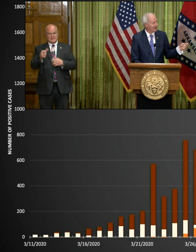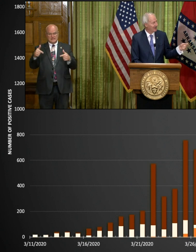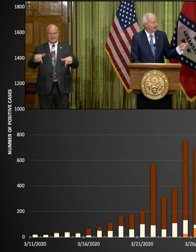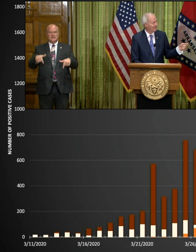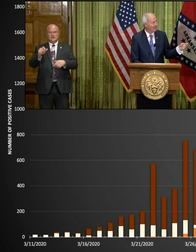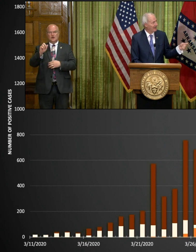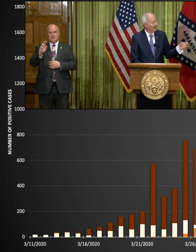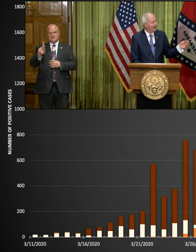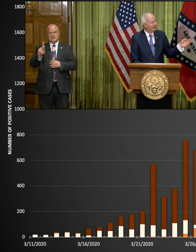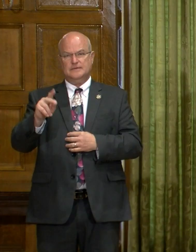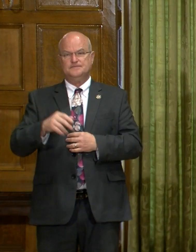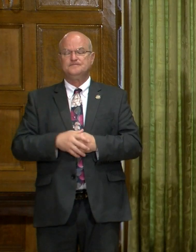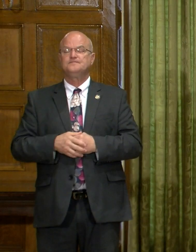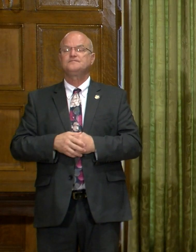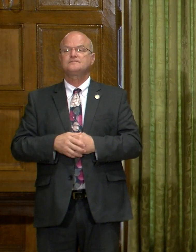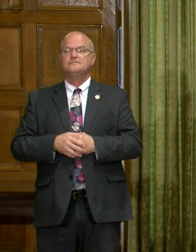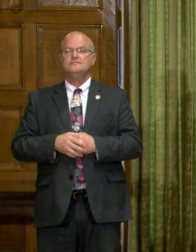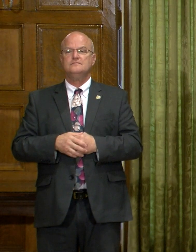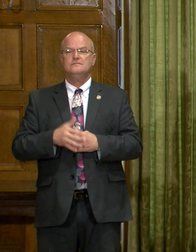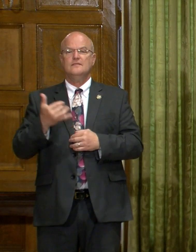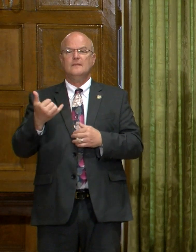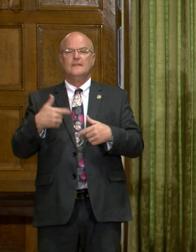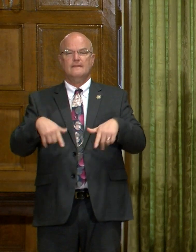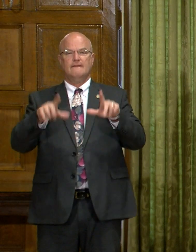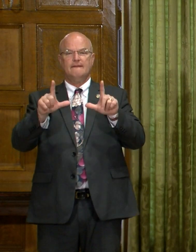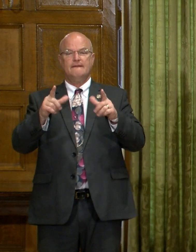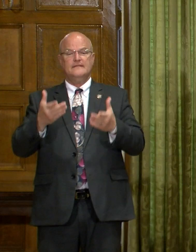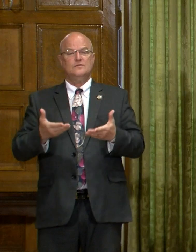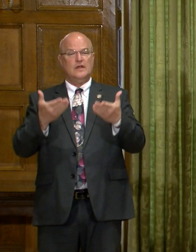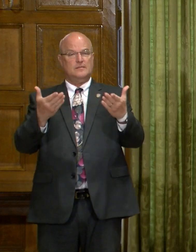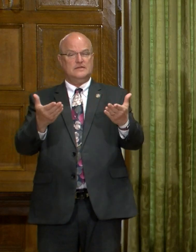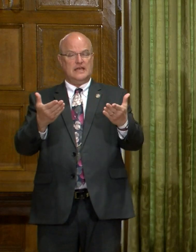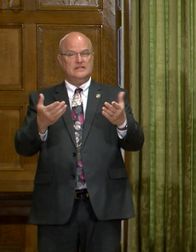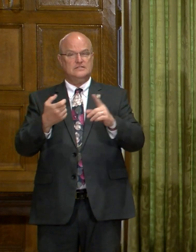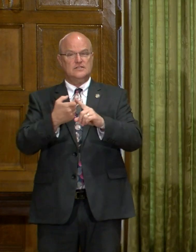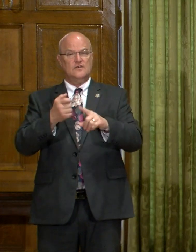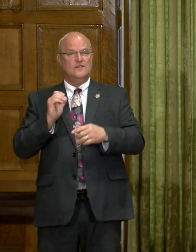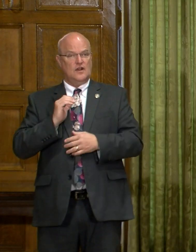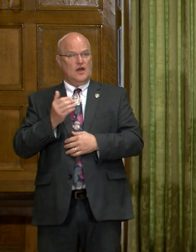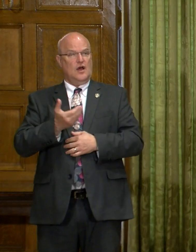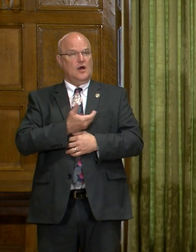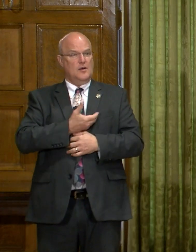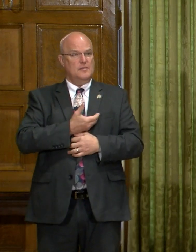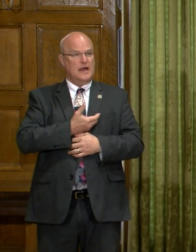in Arkansas. And then if you'll go now to the recommendations from our